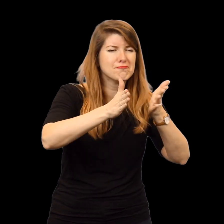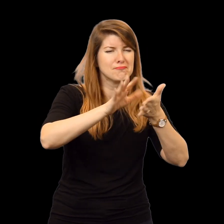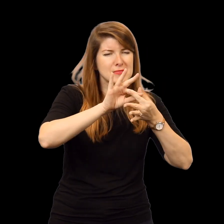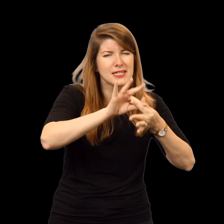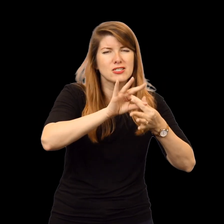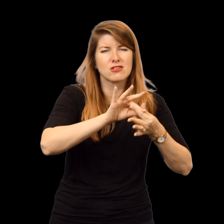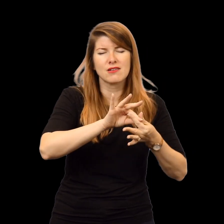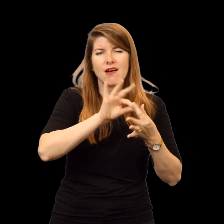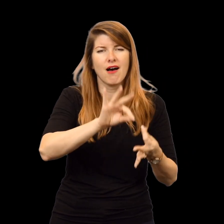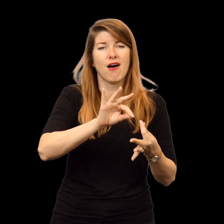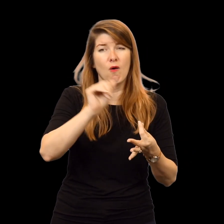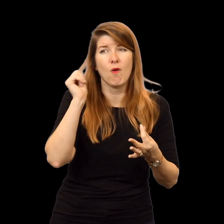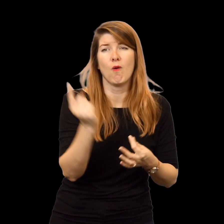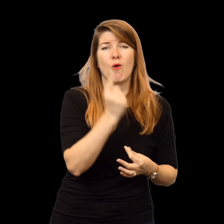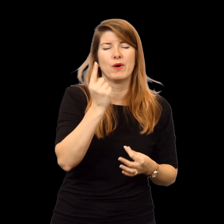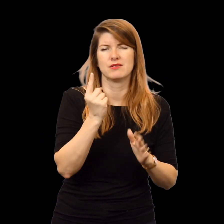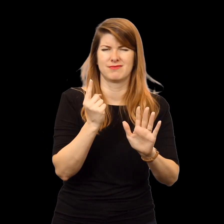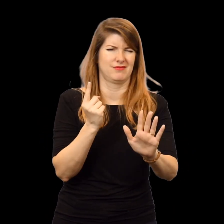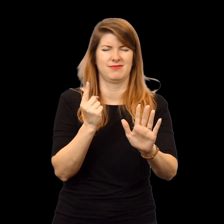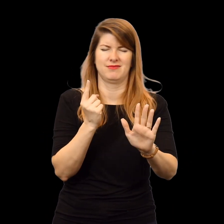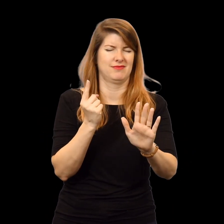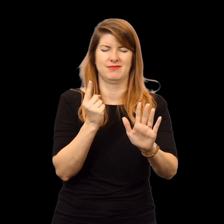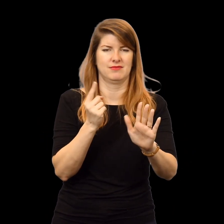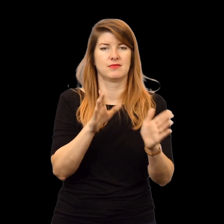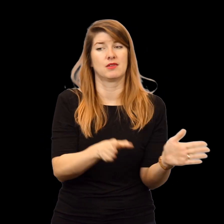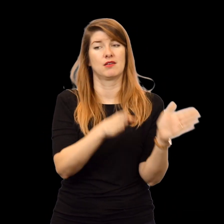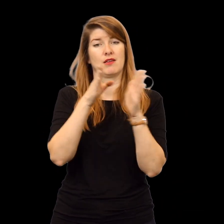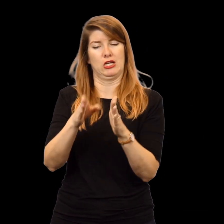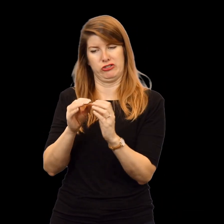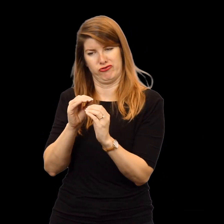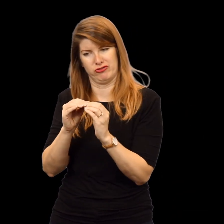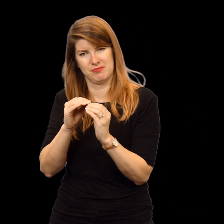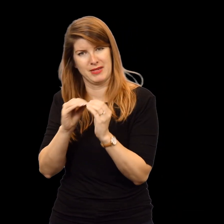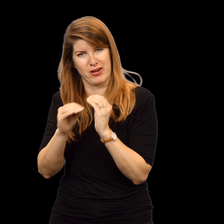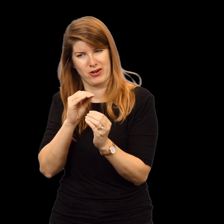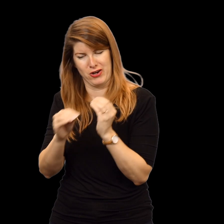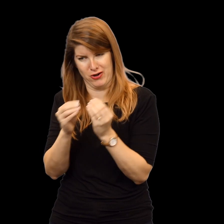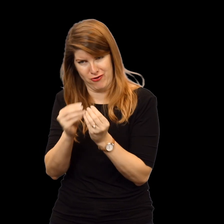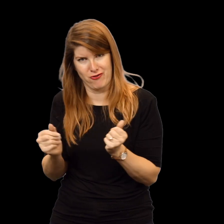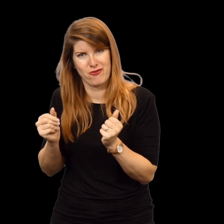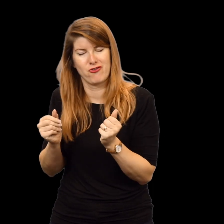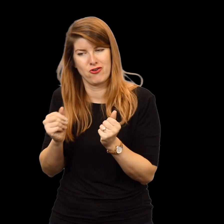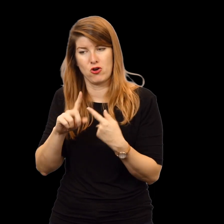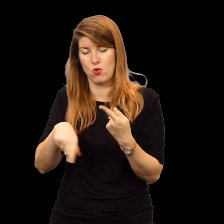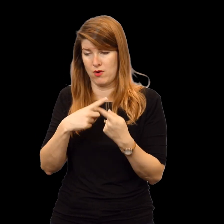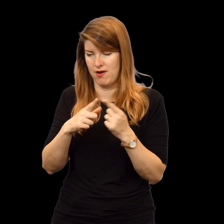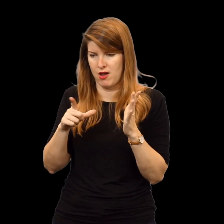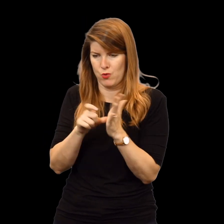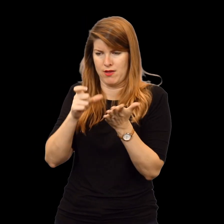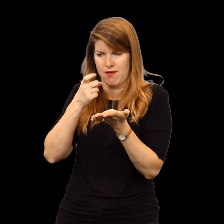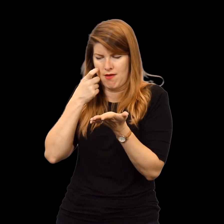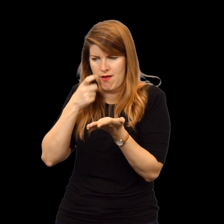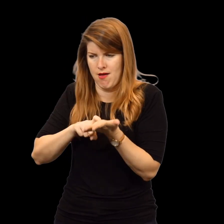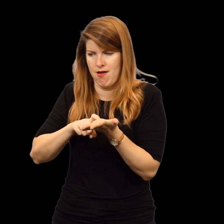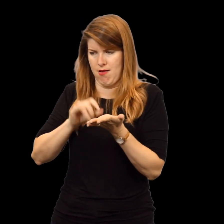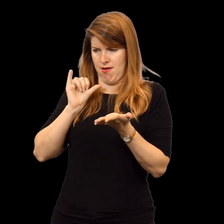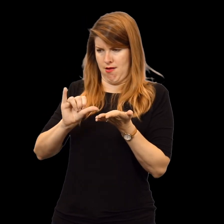attuned connections all the time. It's about repair. That when I can